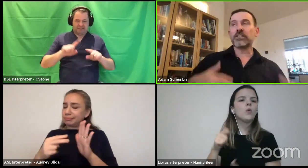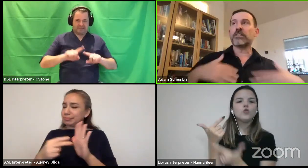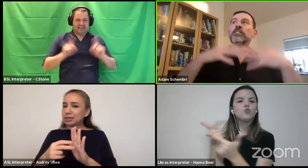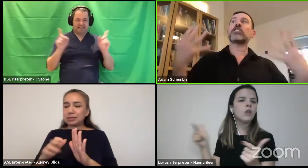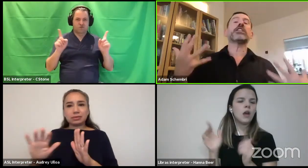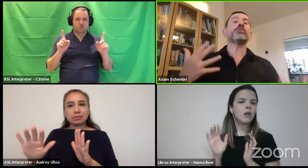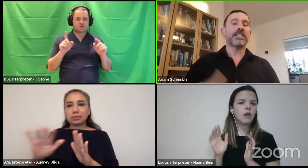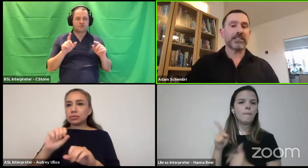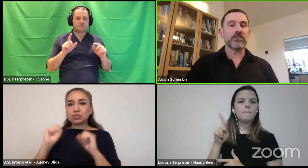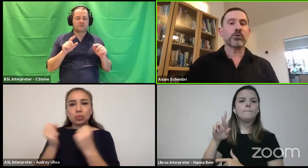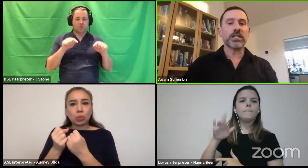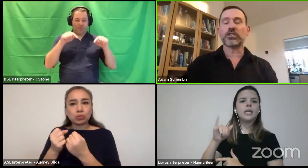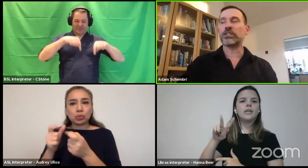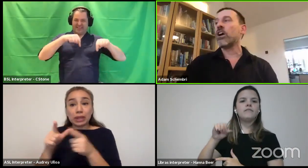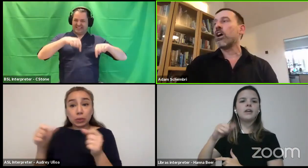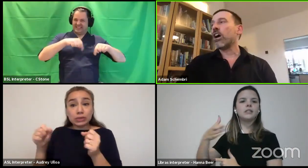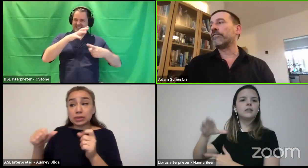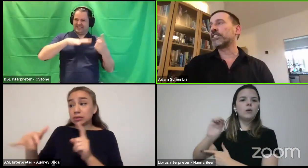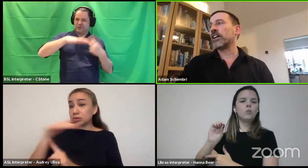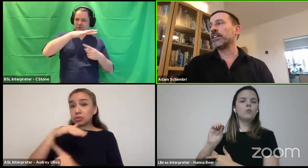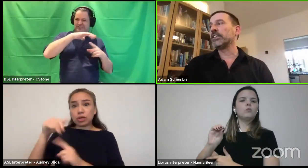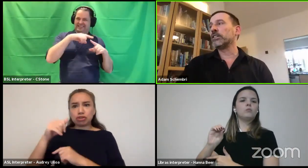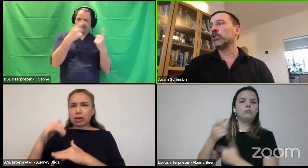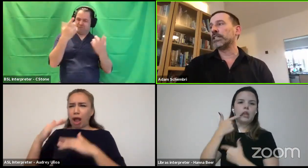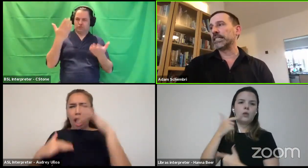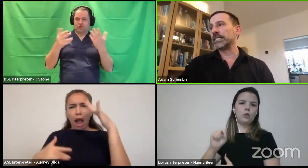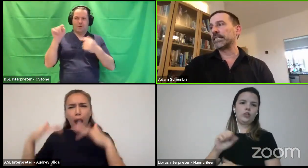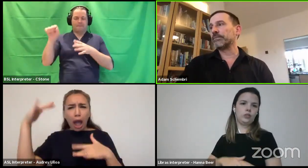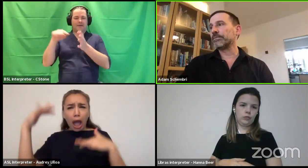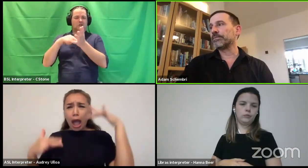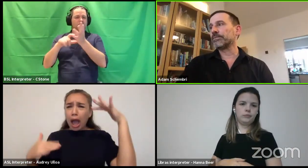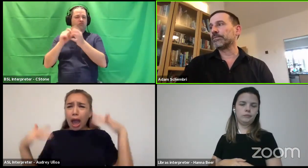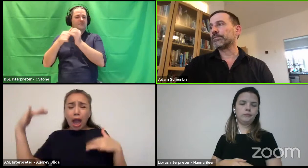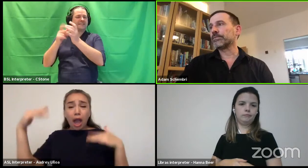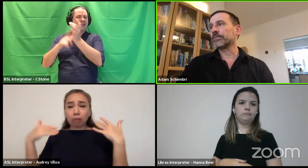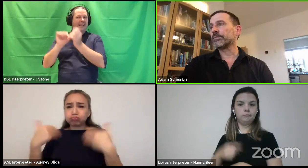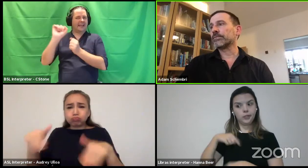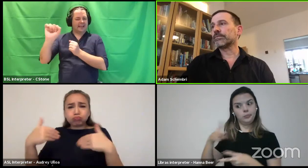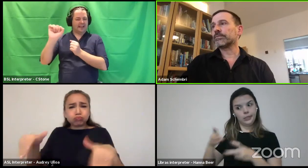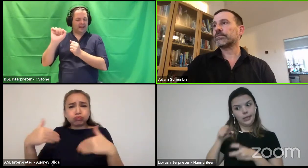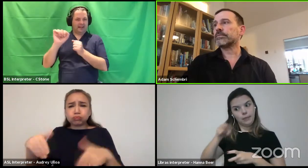structure, the sociolinguistic situation of signing communities.